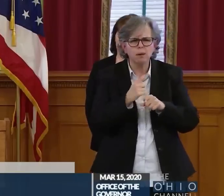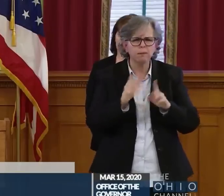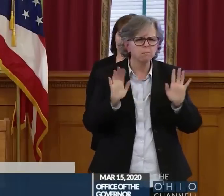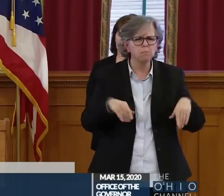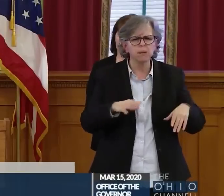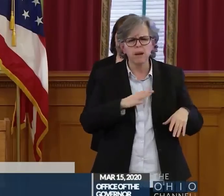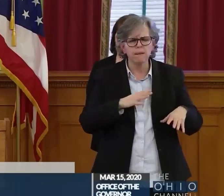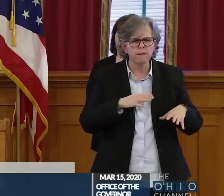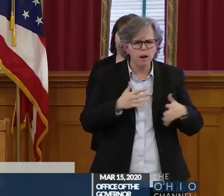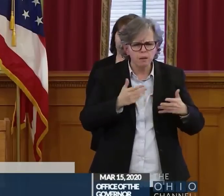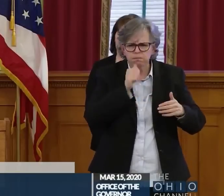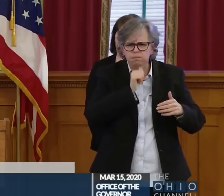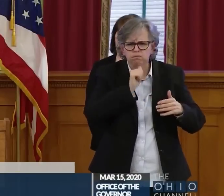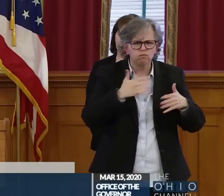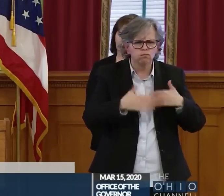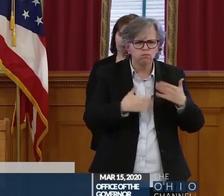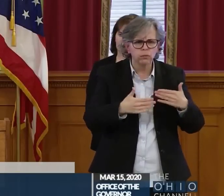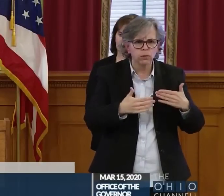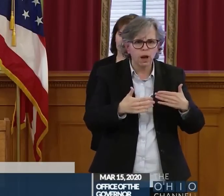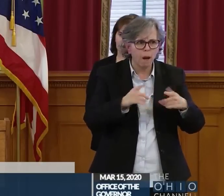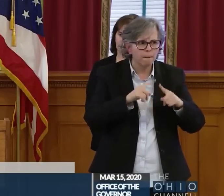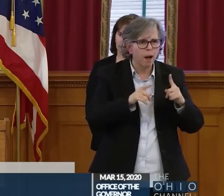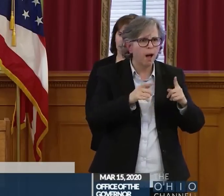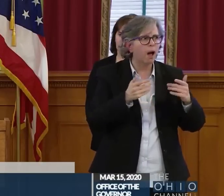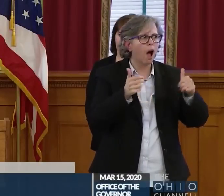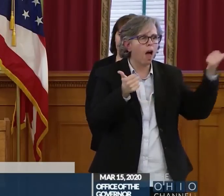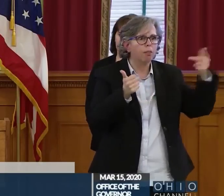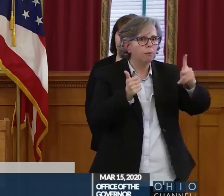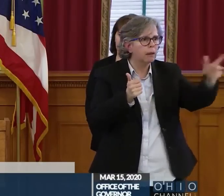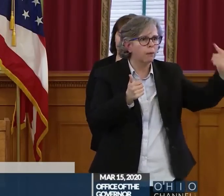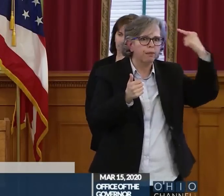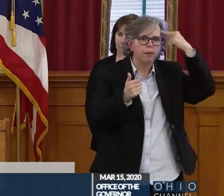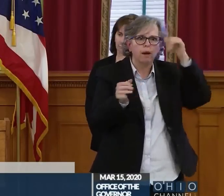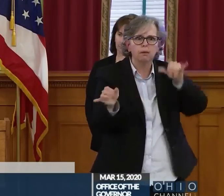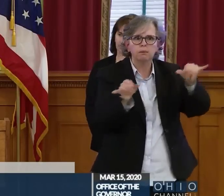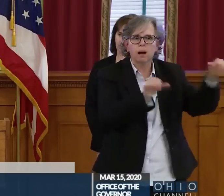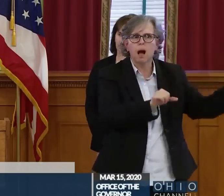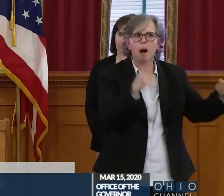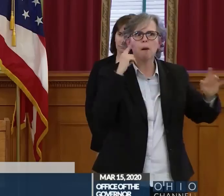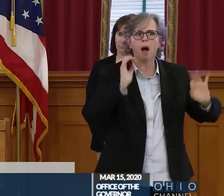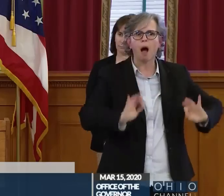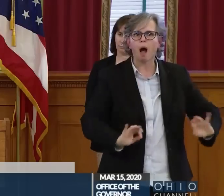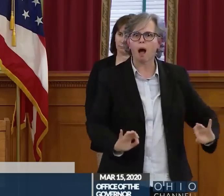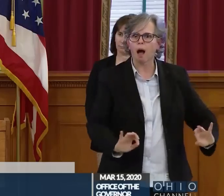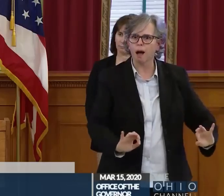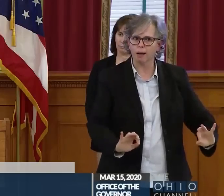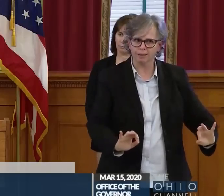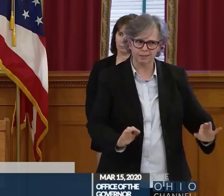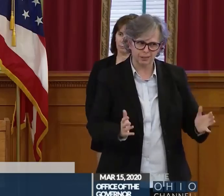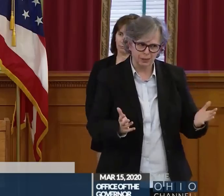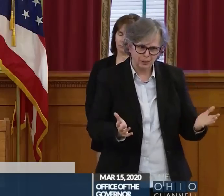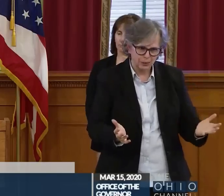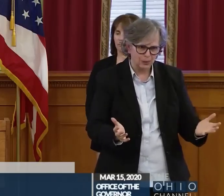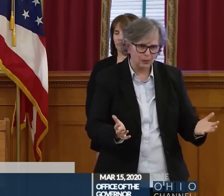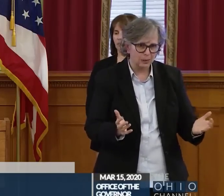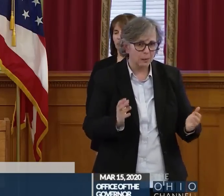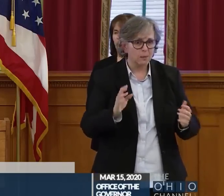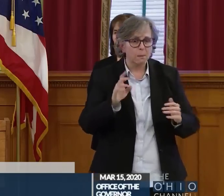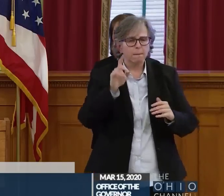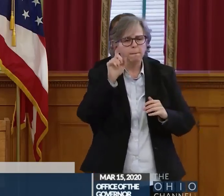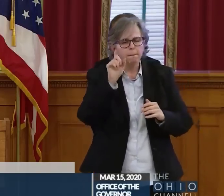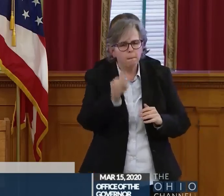amongst all of us here in Ohio. You have to understand that by the time you're infected and you